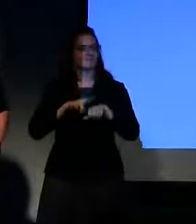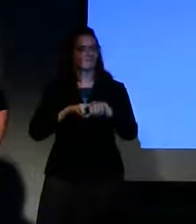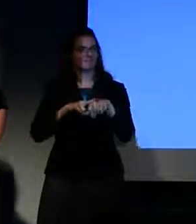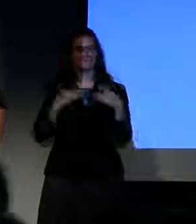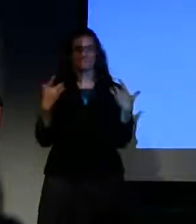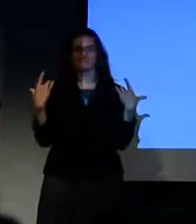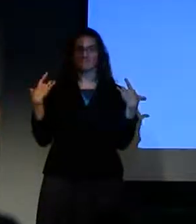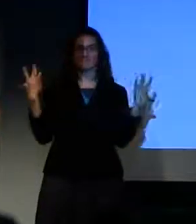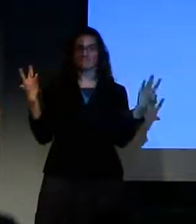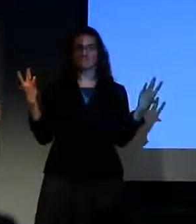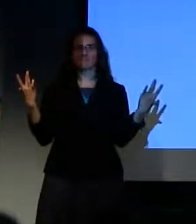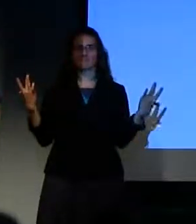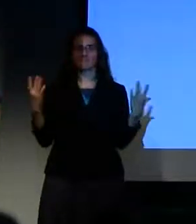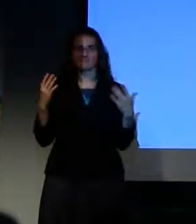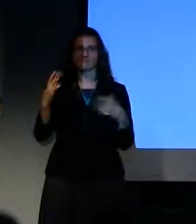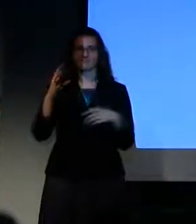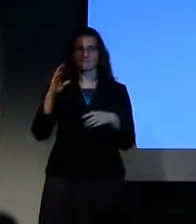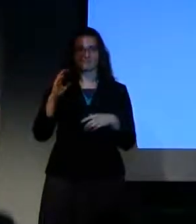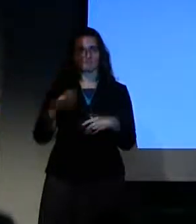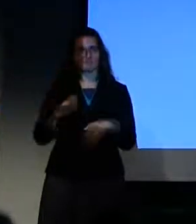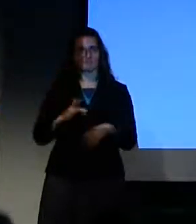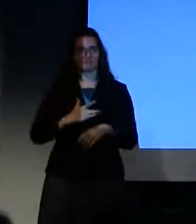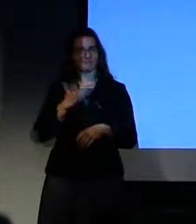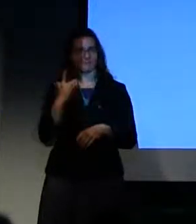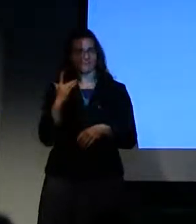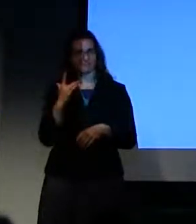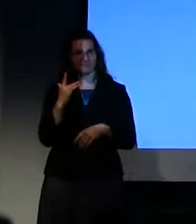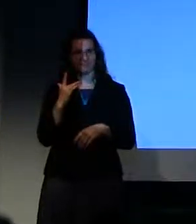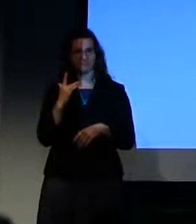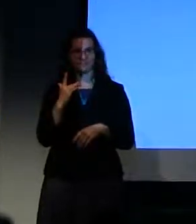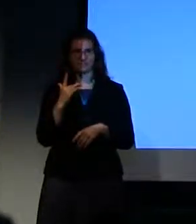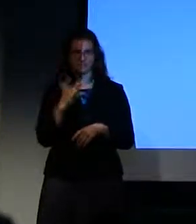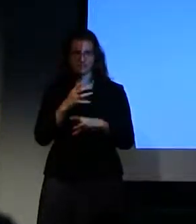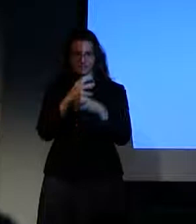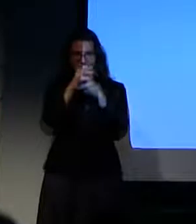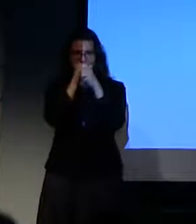To have the gag removed from one's mouth.